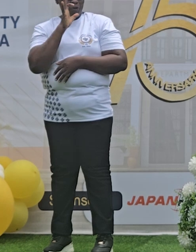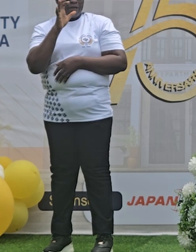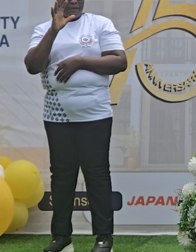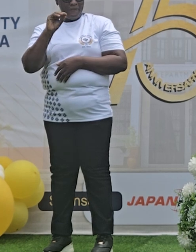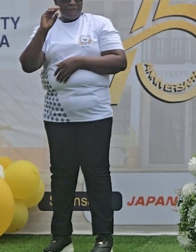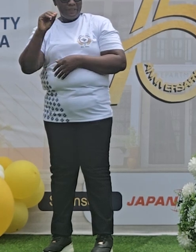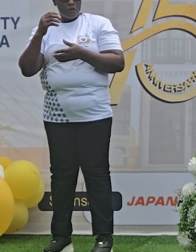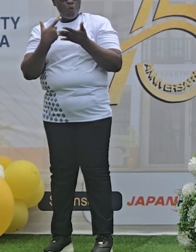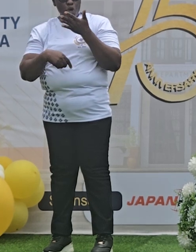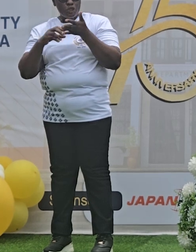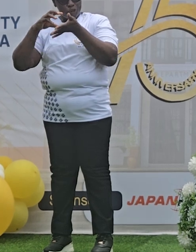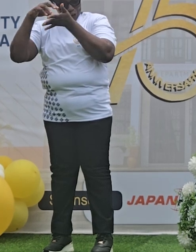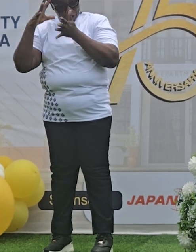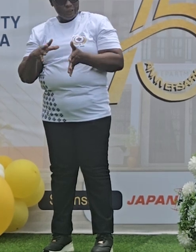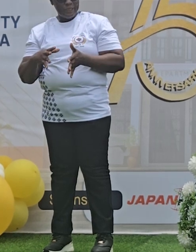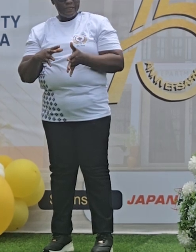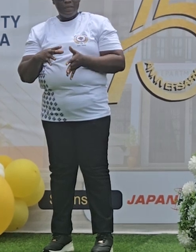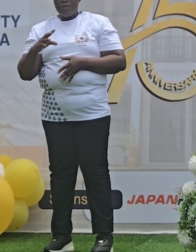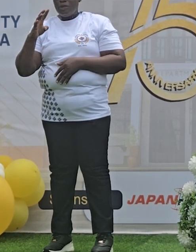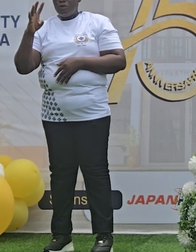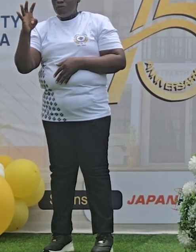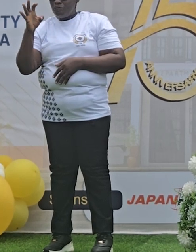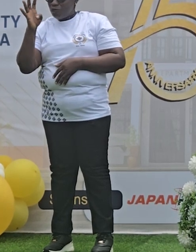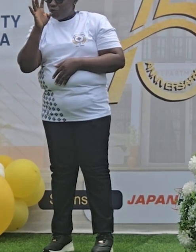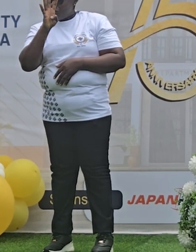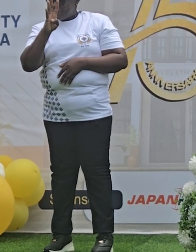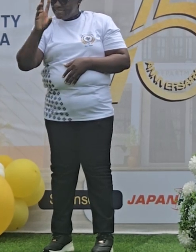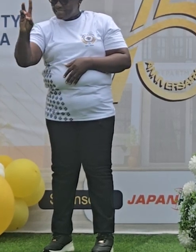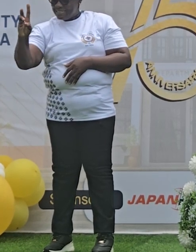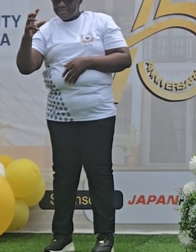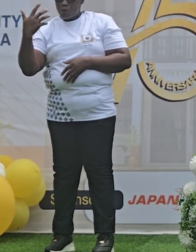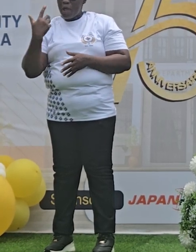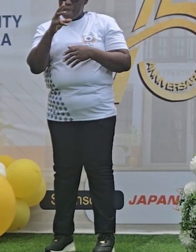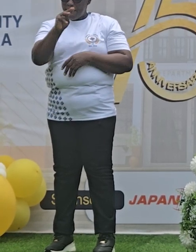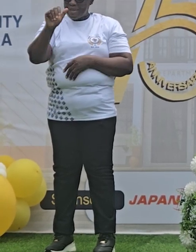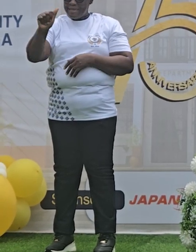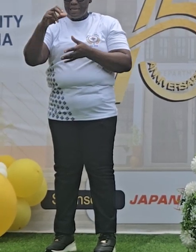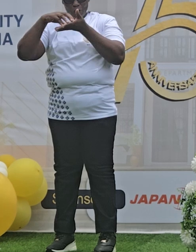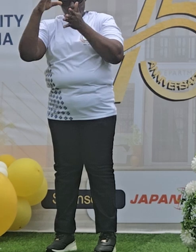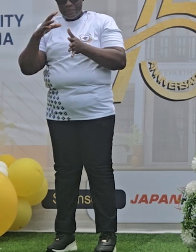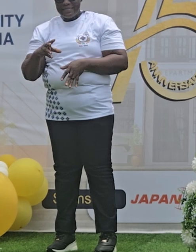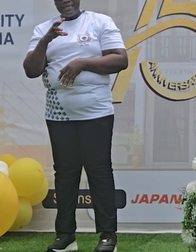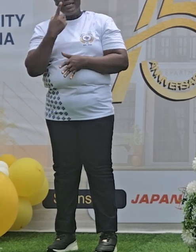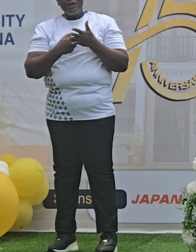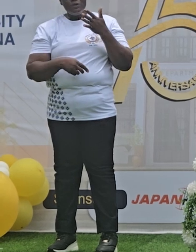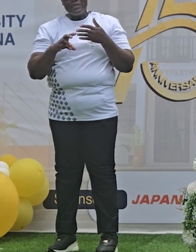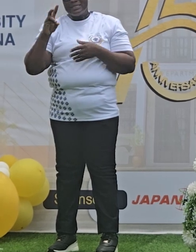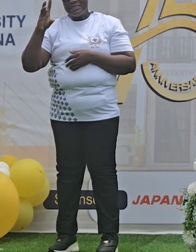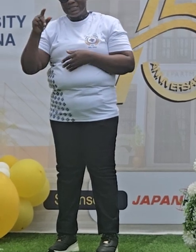4,450 students, 46 master's students, and 16 doctoral students.